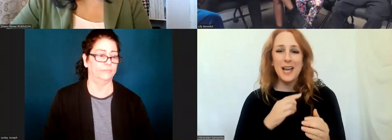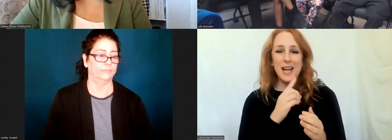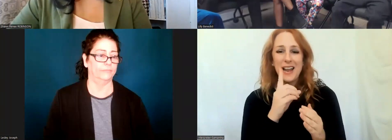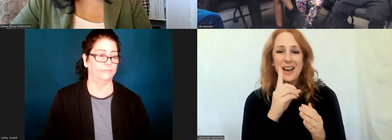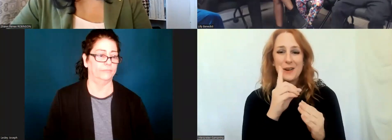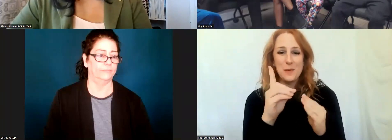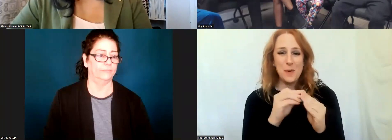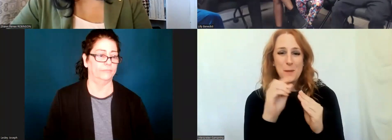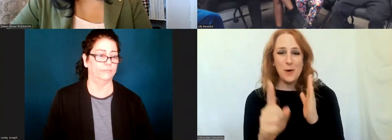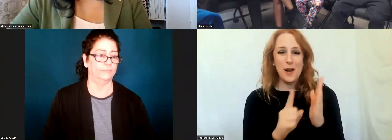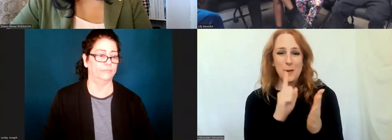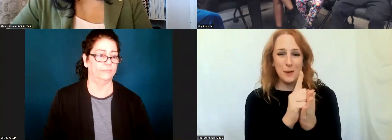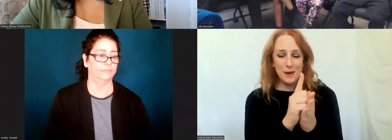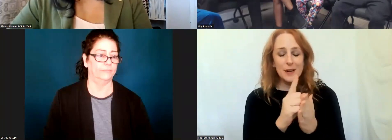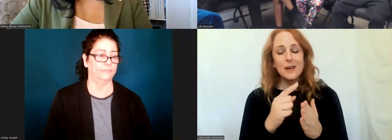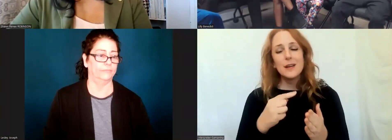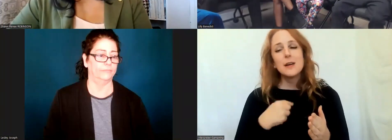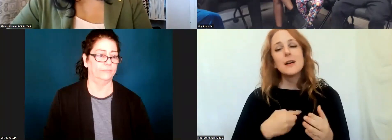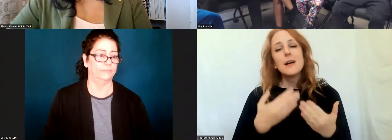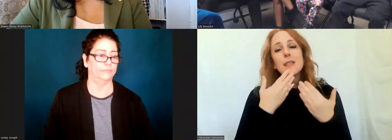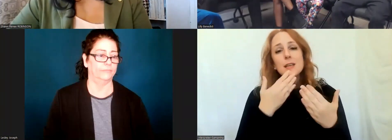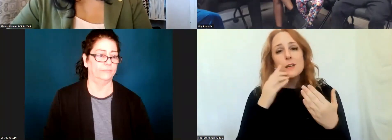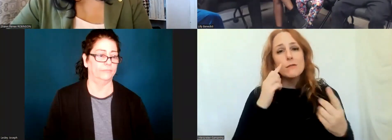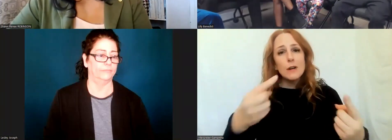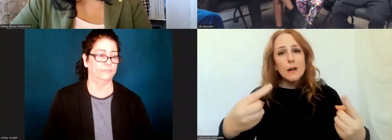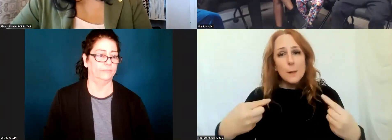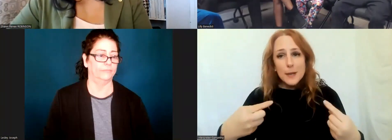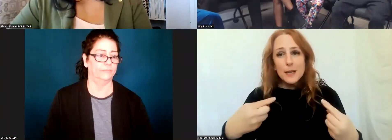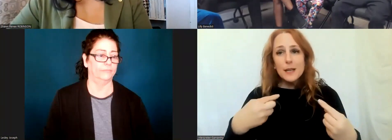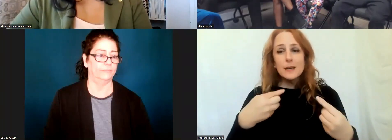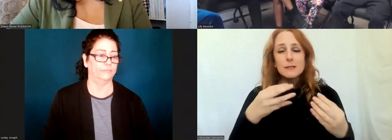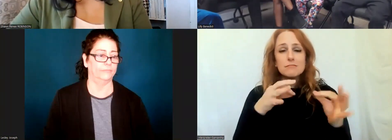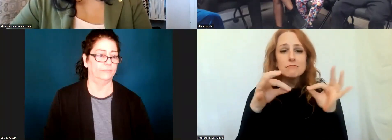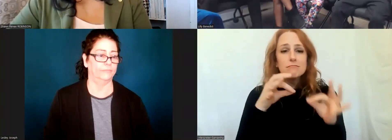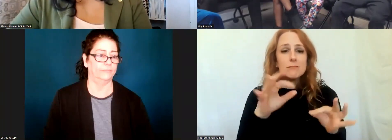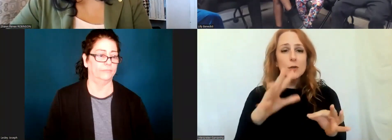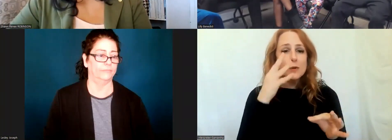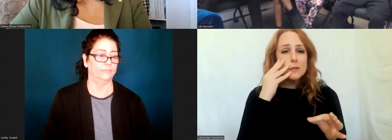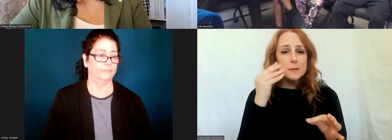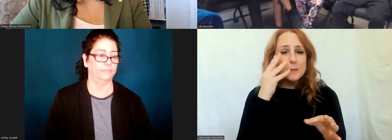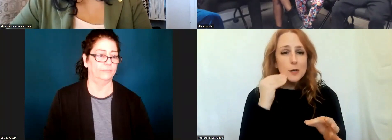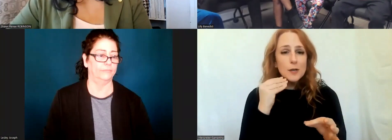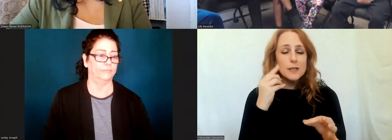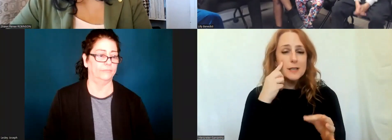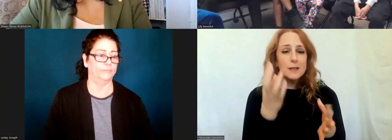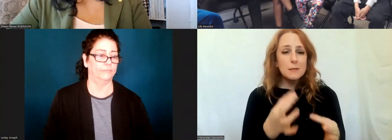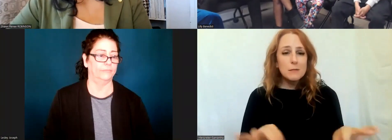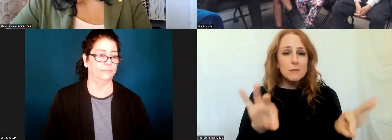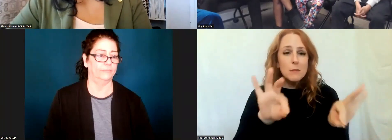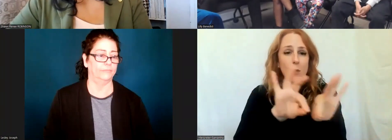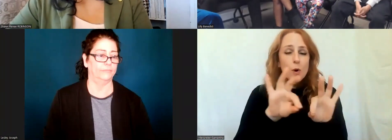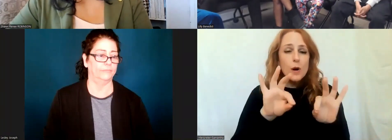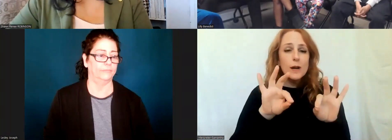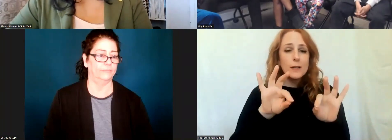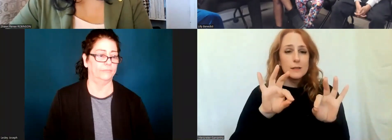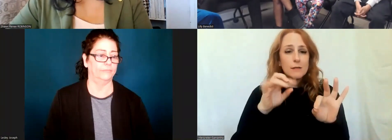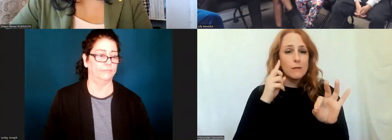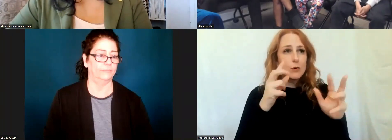I want to thank you guys for coming in and sharing your experiences. I think it's important for families to hear